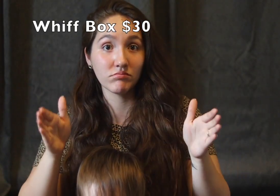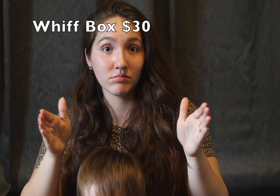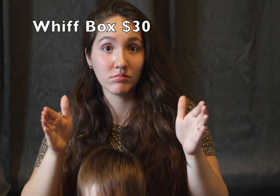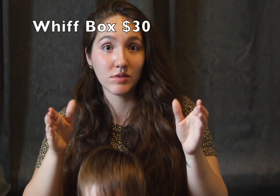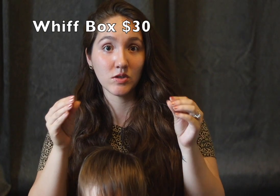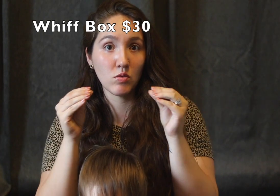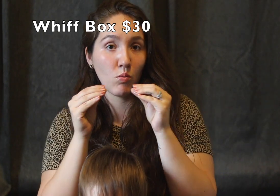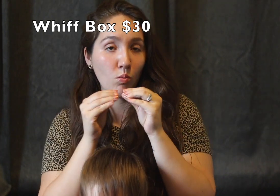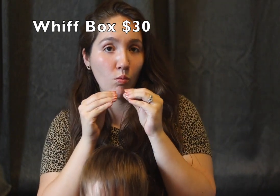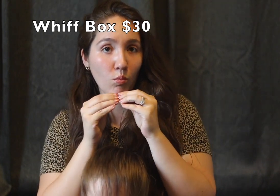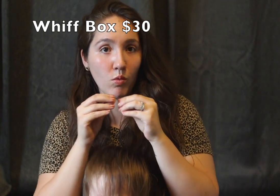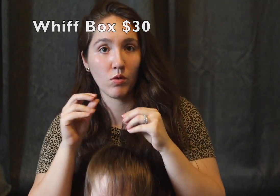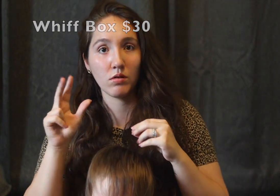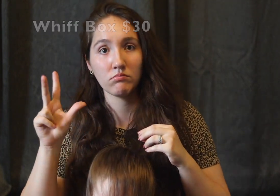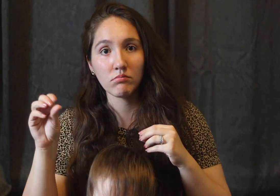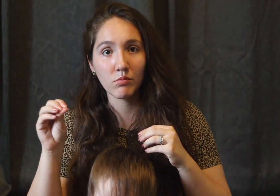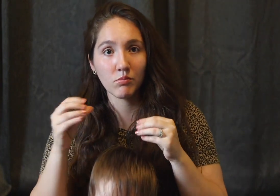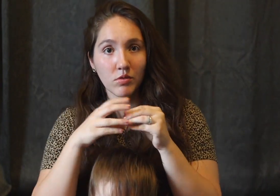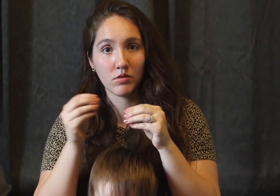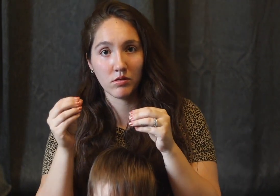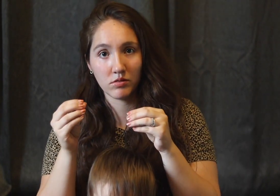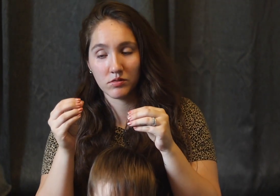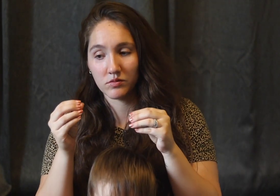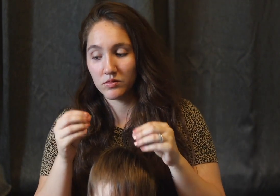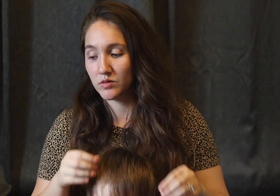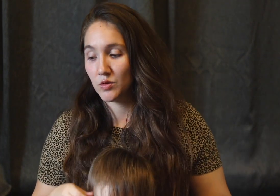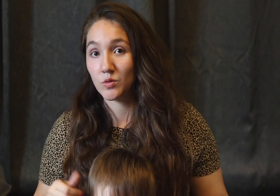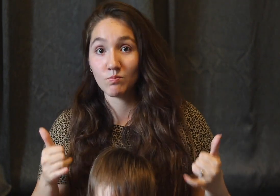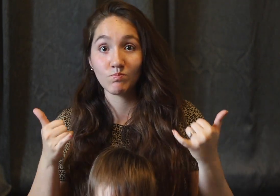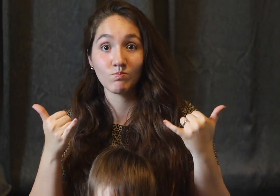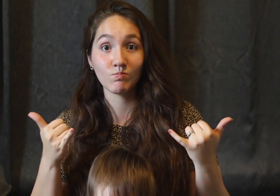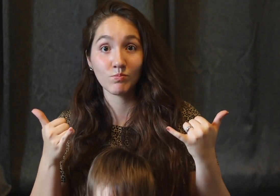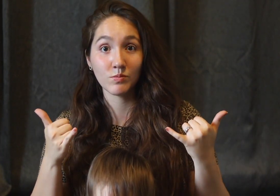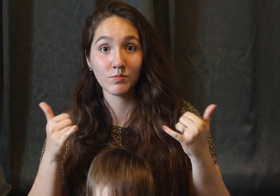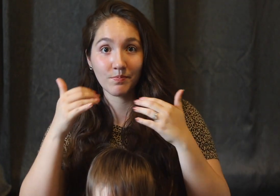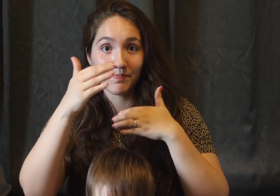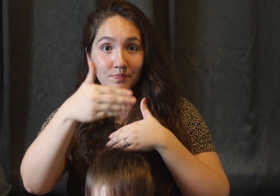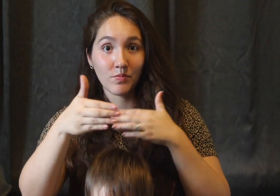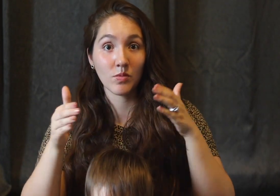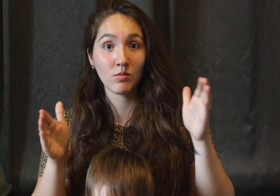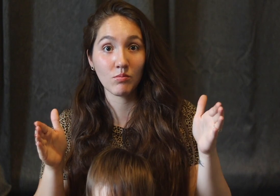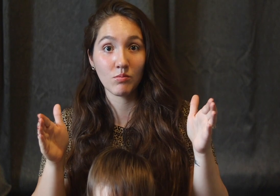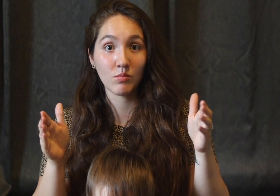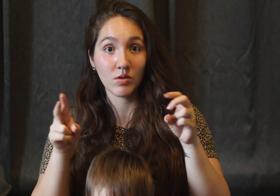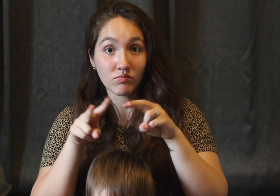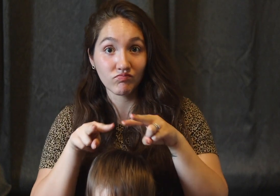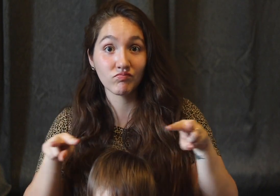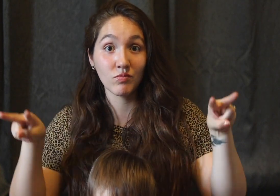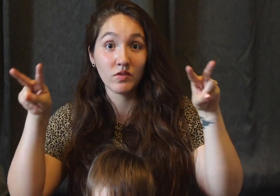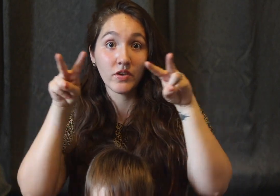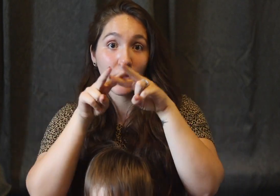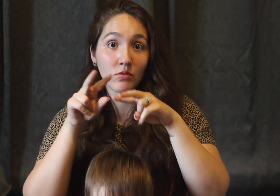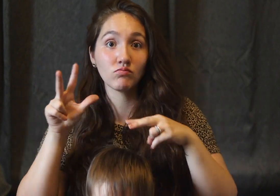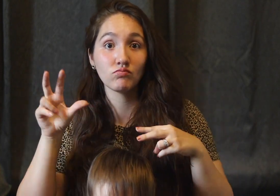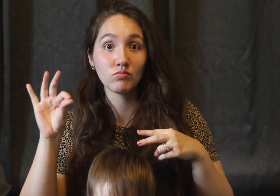are $30, and the value of the box is always more than $30. This month, the value of the box is